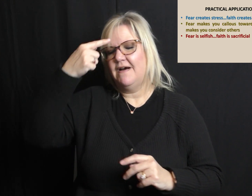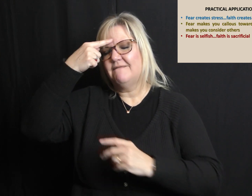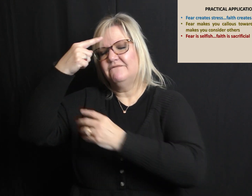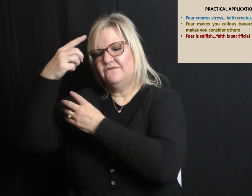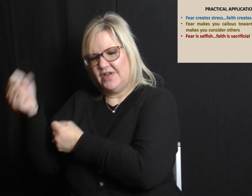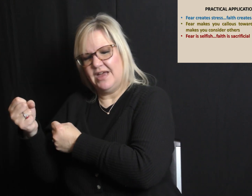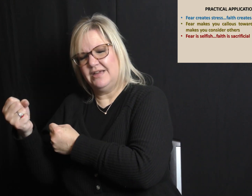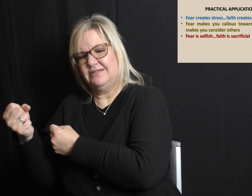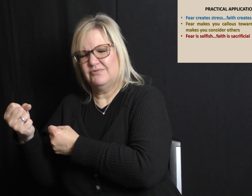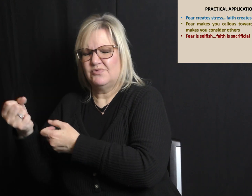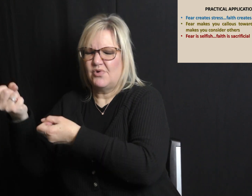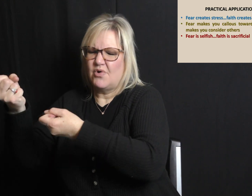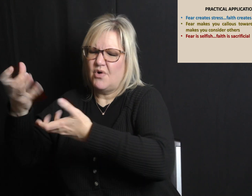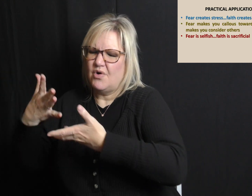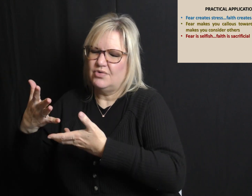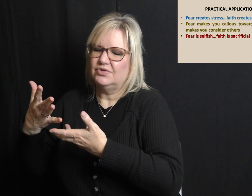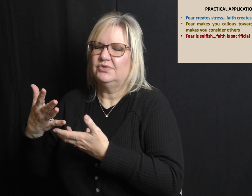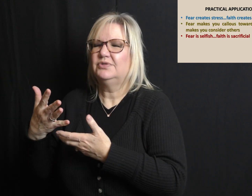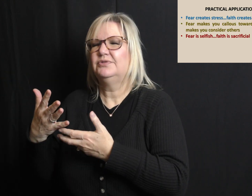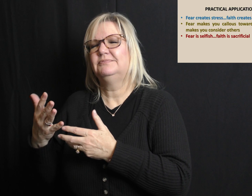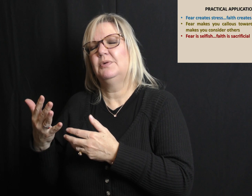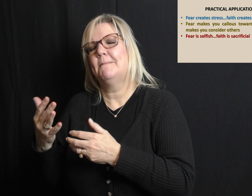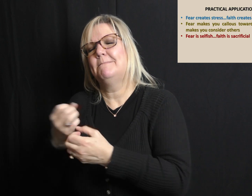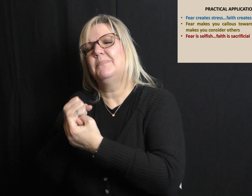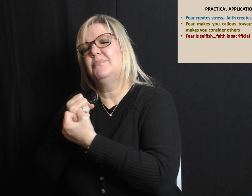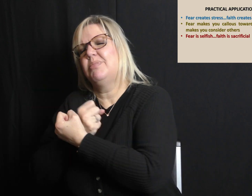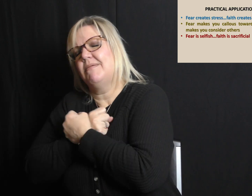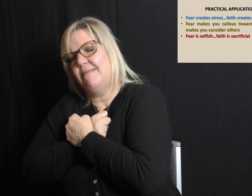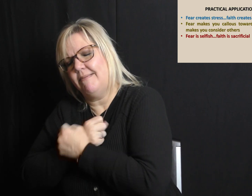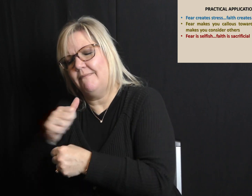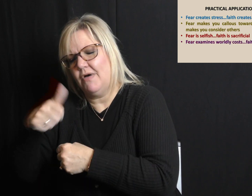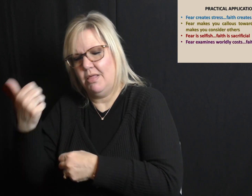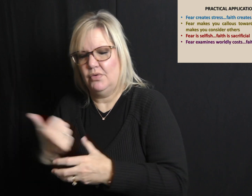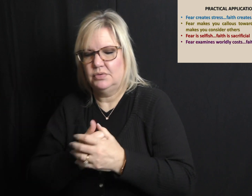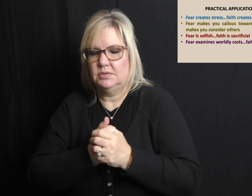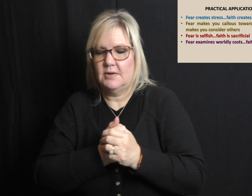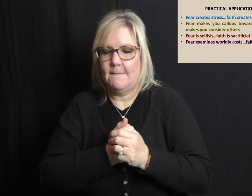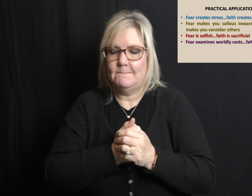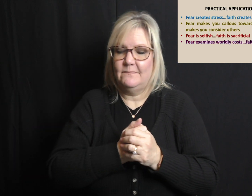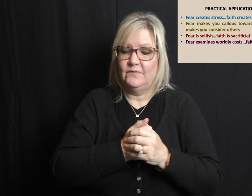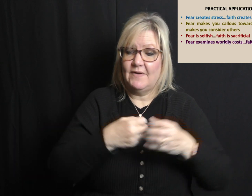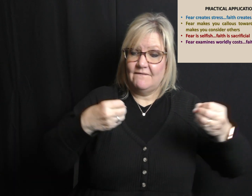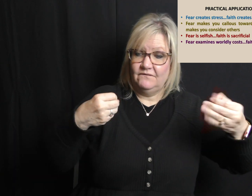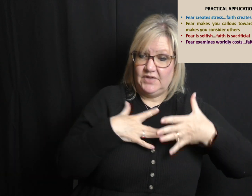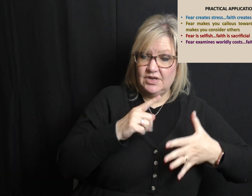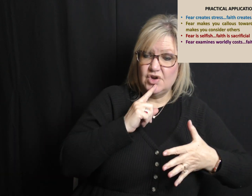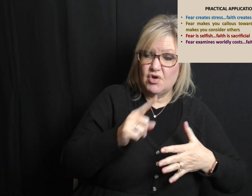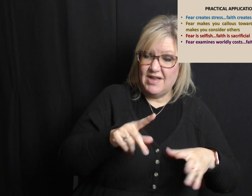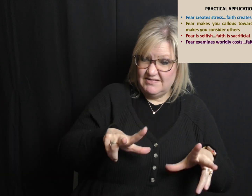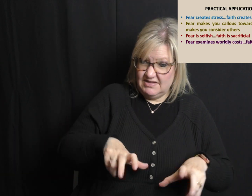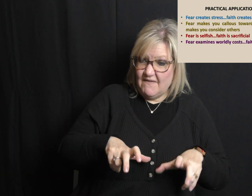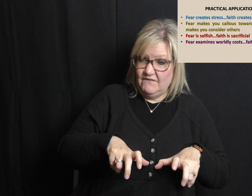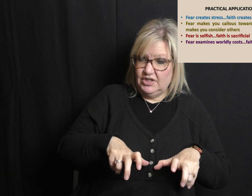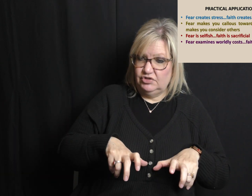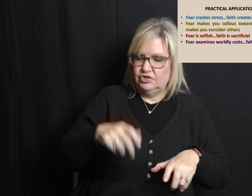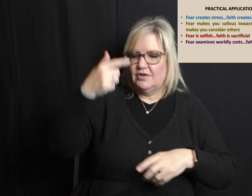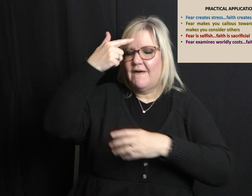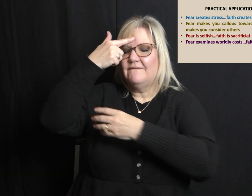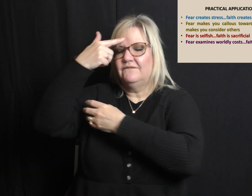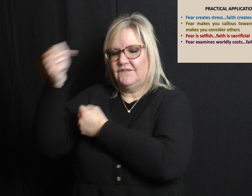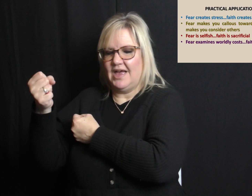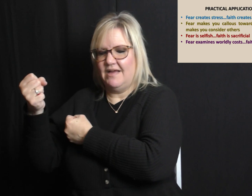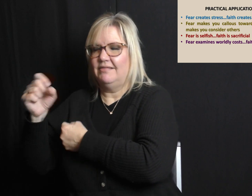is sacrificial. Fear examines worldly cost.